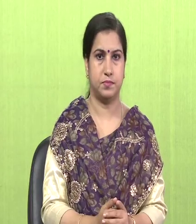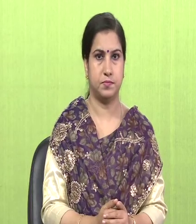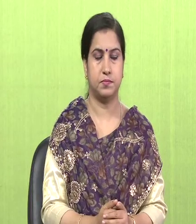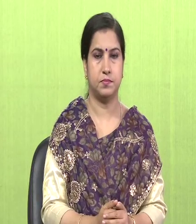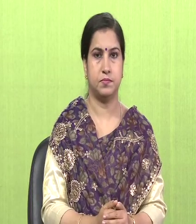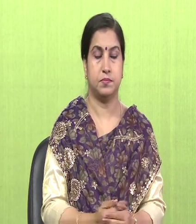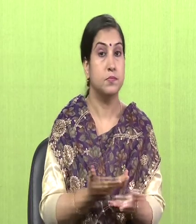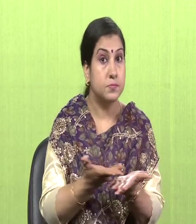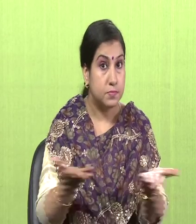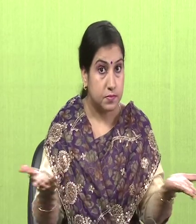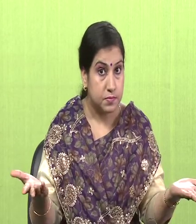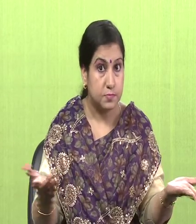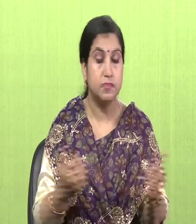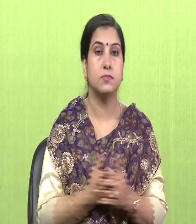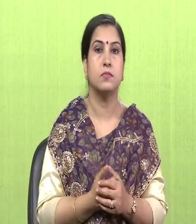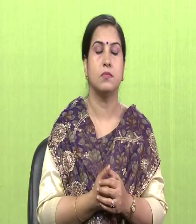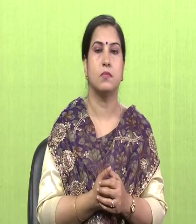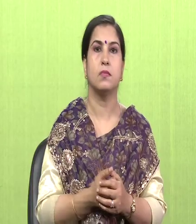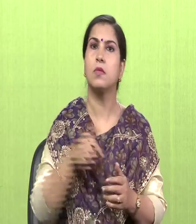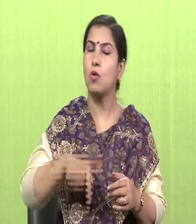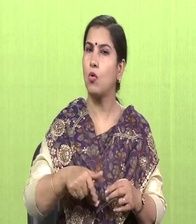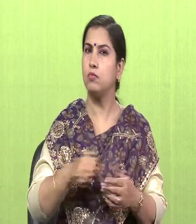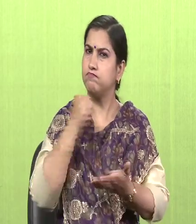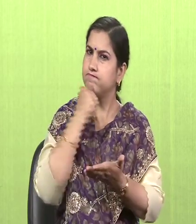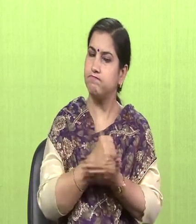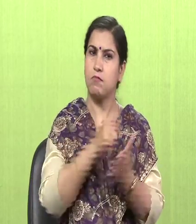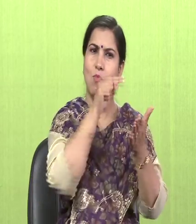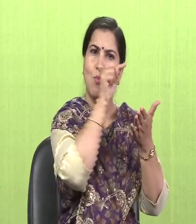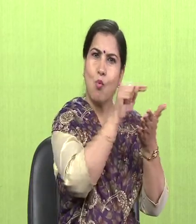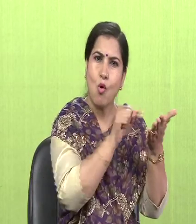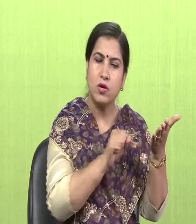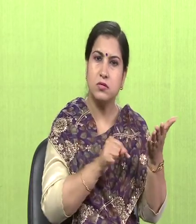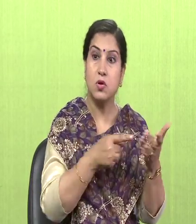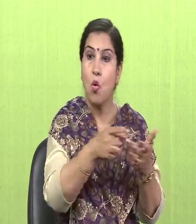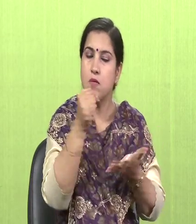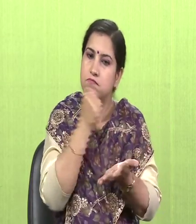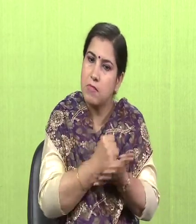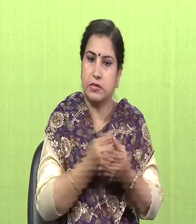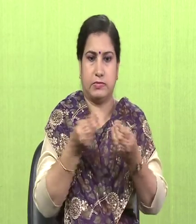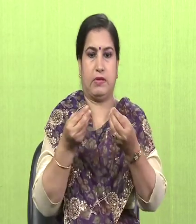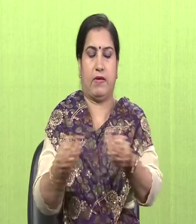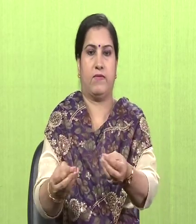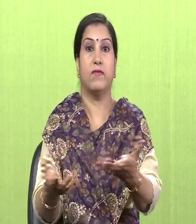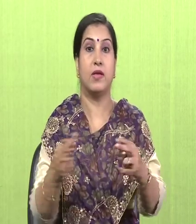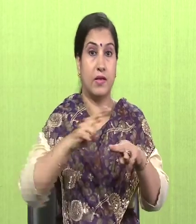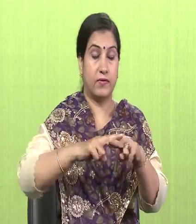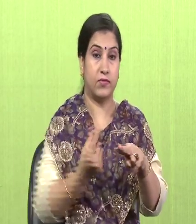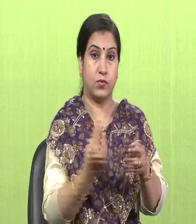Dear learners, fundamental rights are those basic rights which are mentioned in